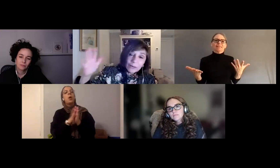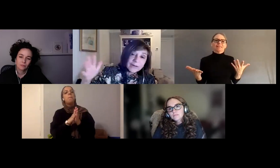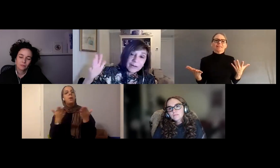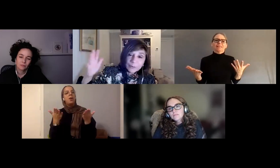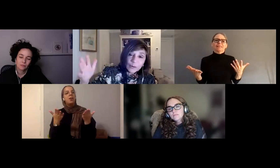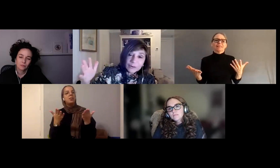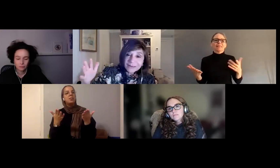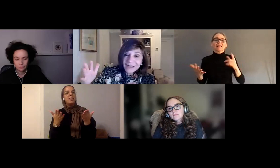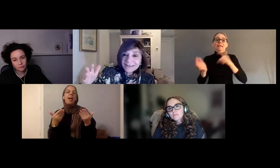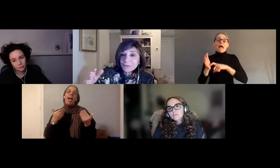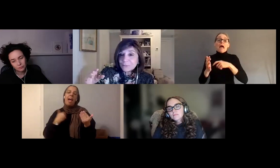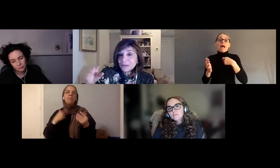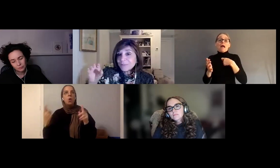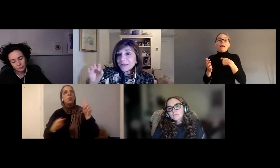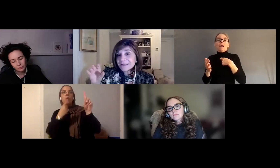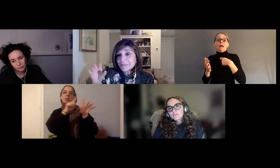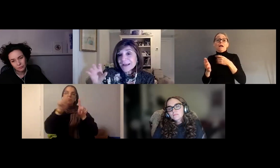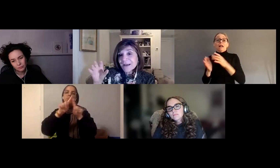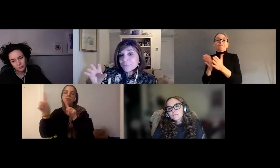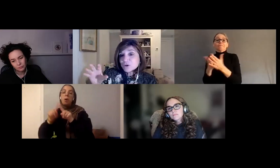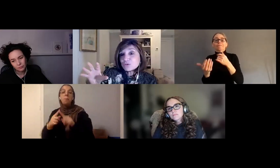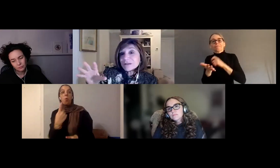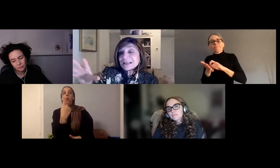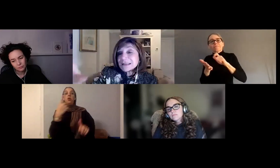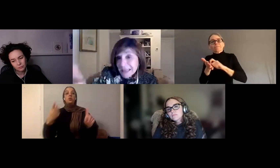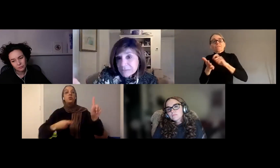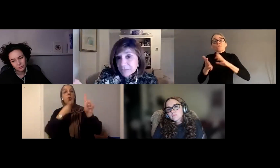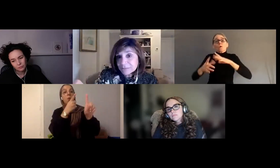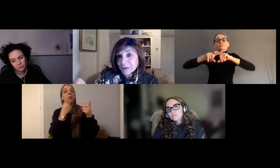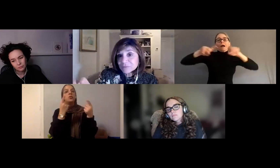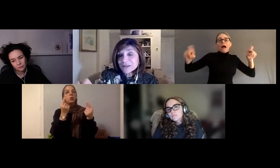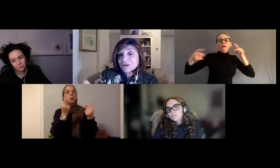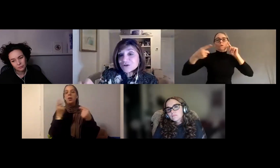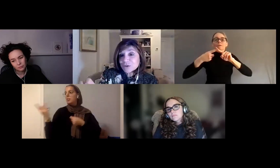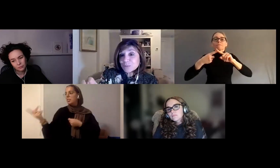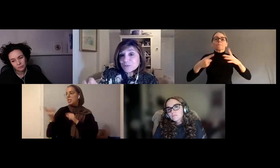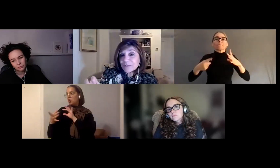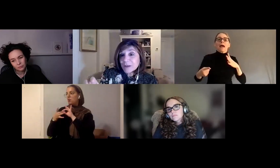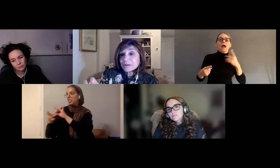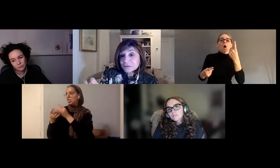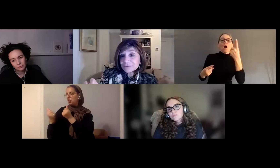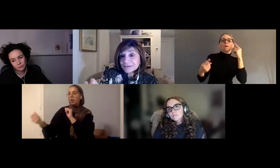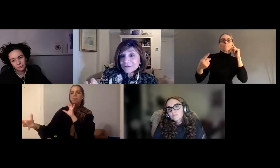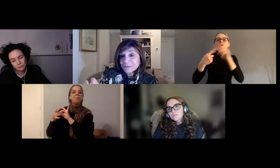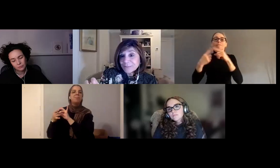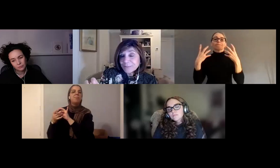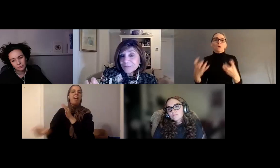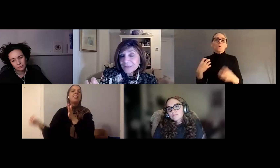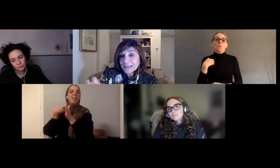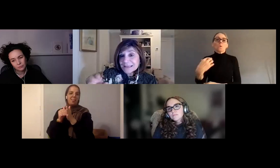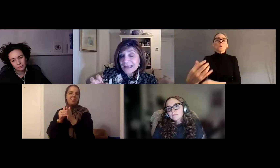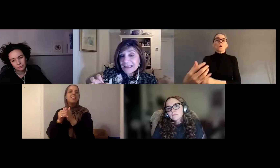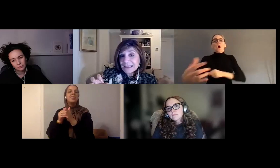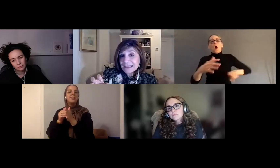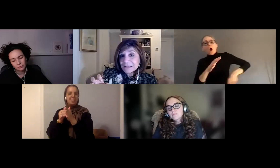among all the other work that it had to do, it's my effort to reclaim my relationship with my mother